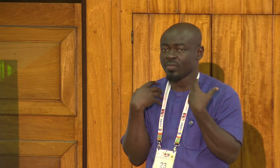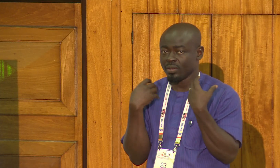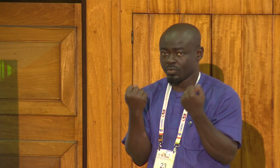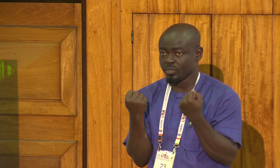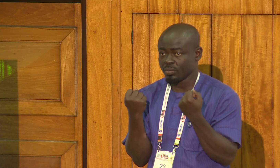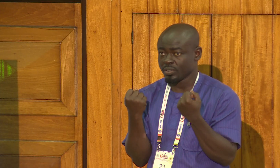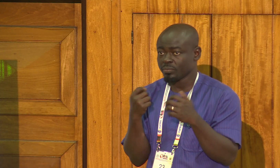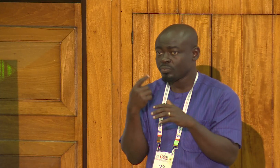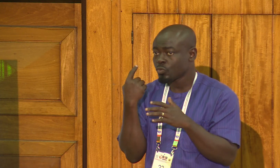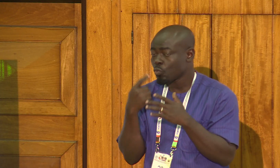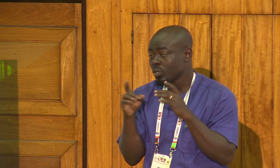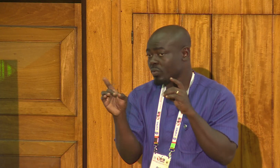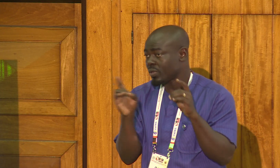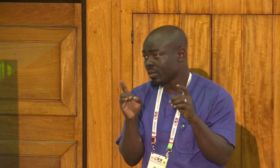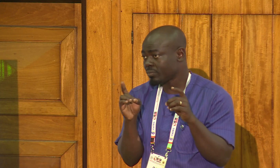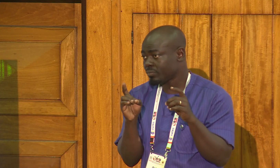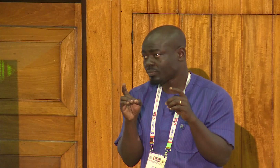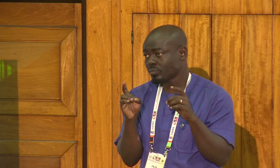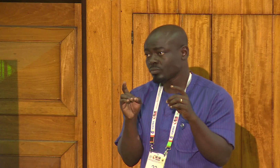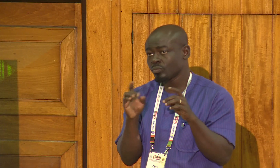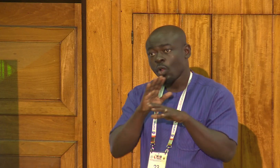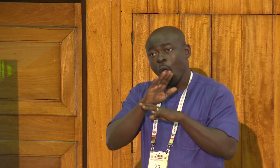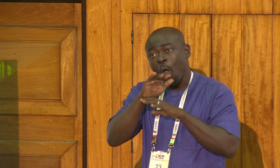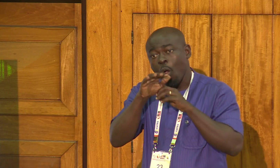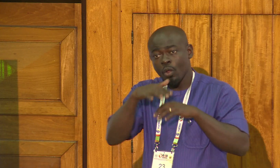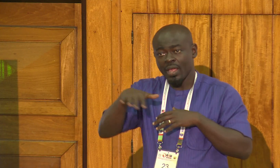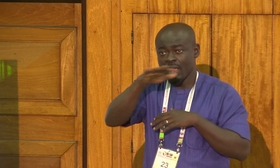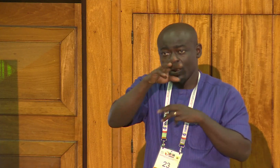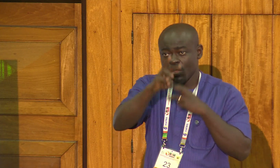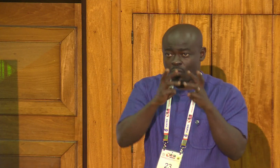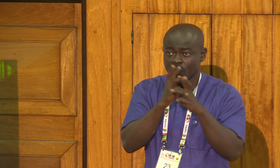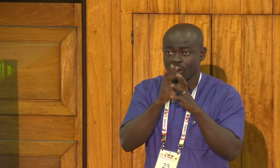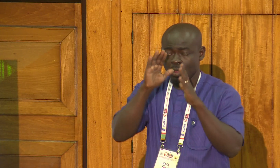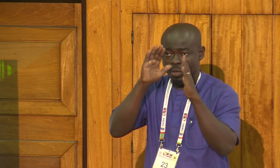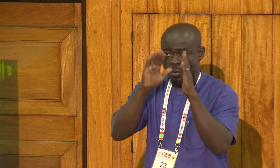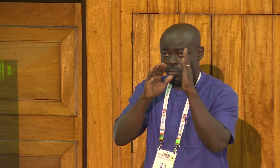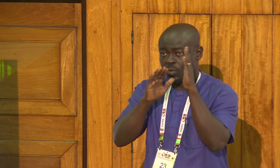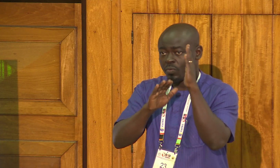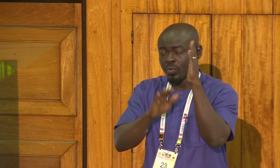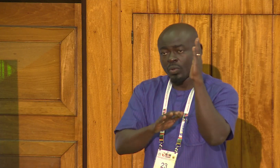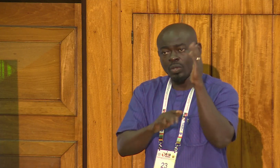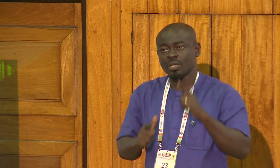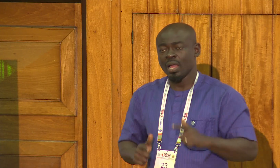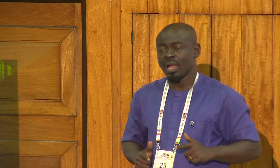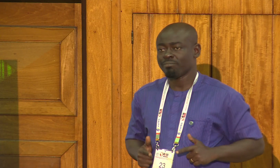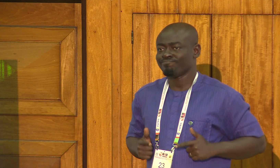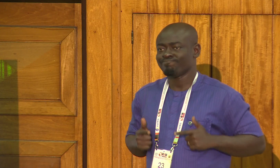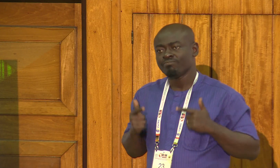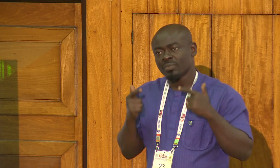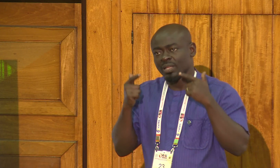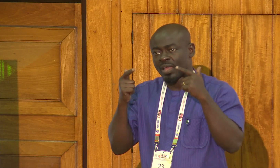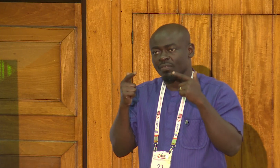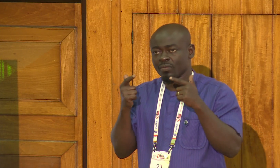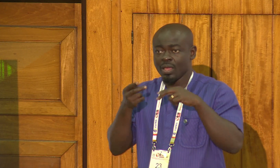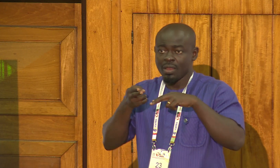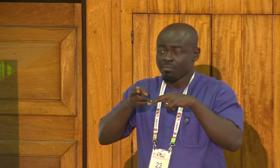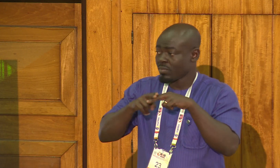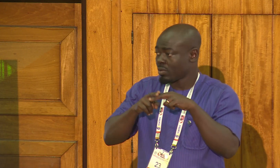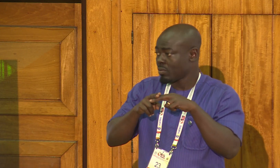done is that in almost all areas of the world, we've reduced life expectancy. We've increased life